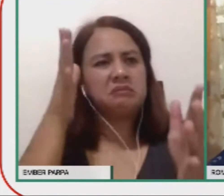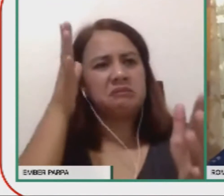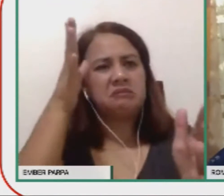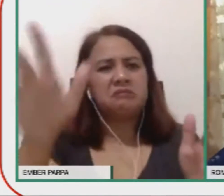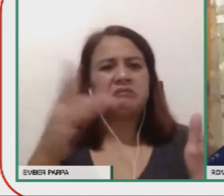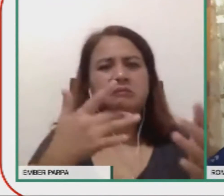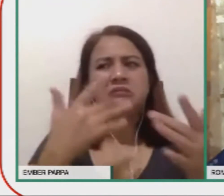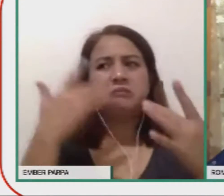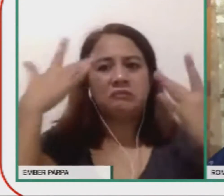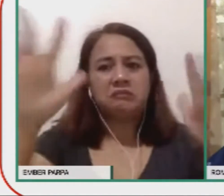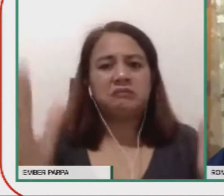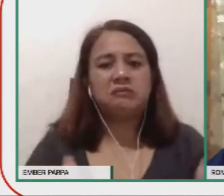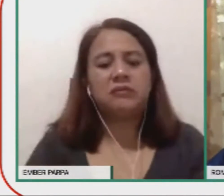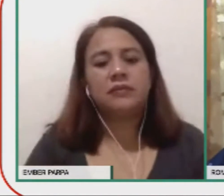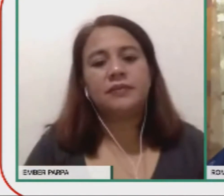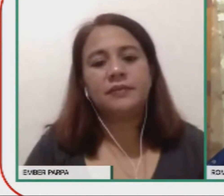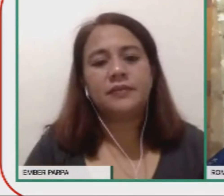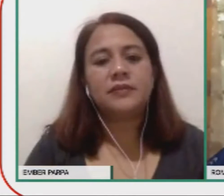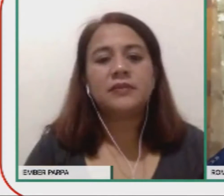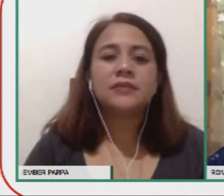So I thought,